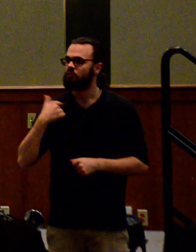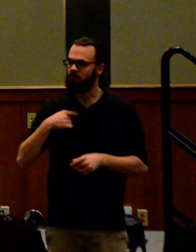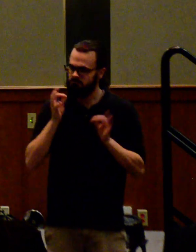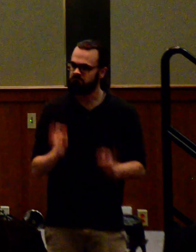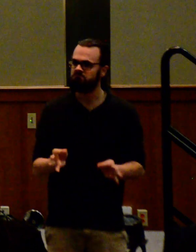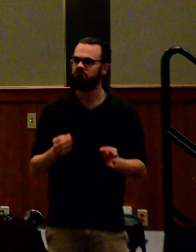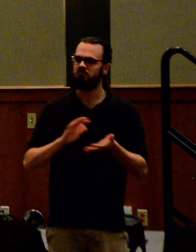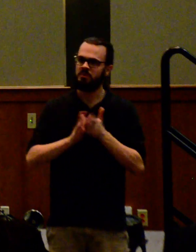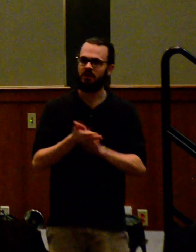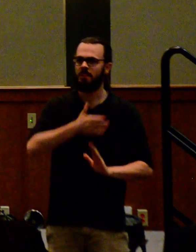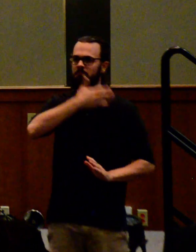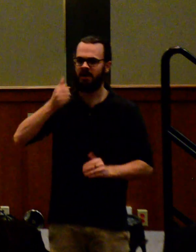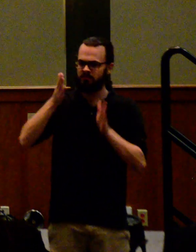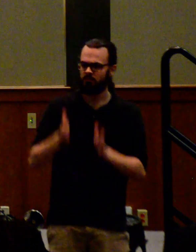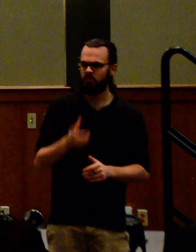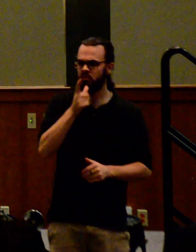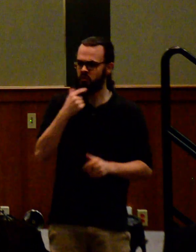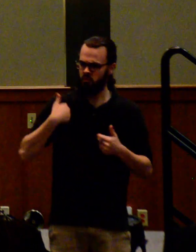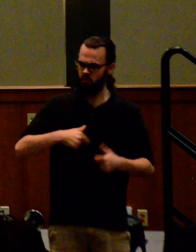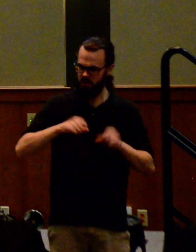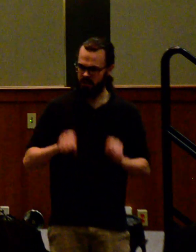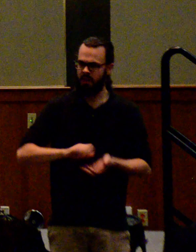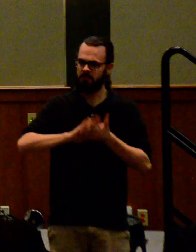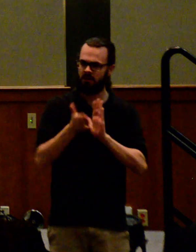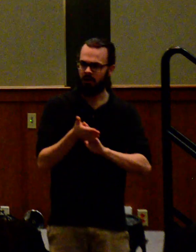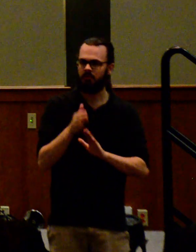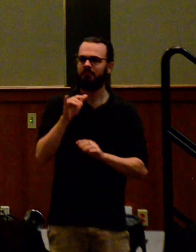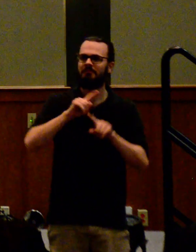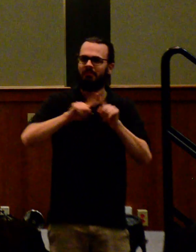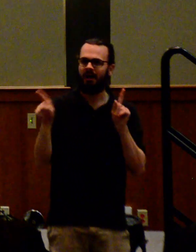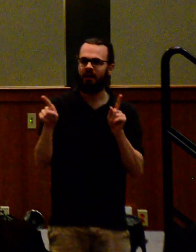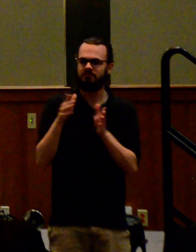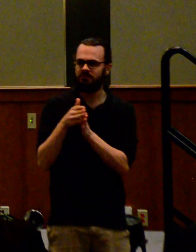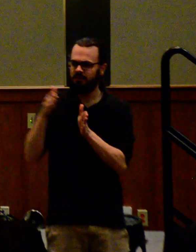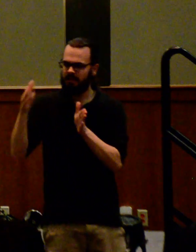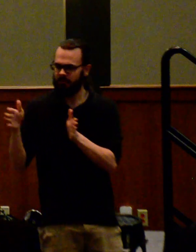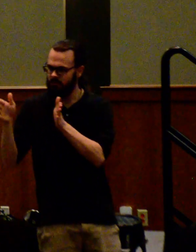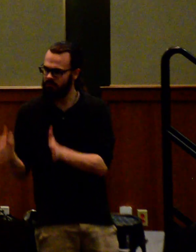be determined to get to know the person next to you a bit better. Thank you.